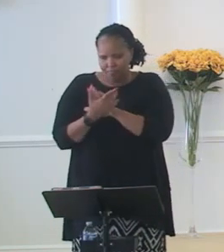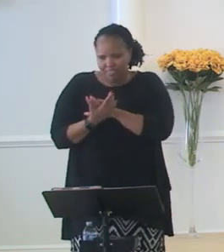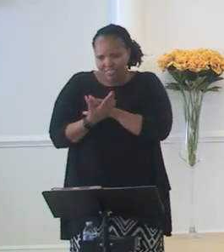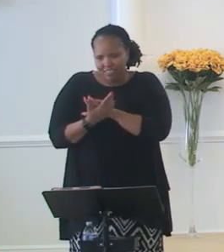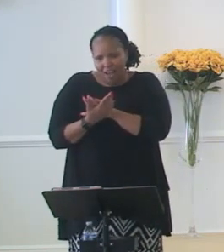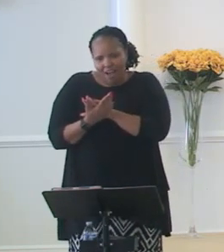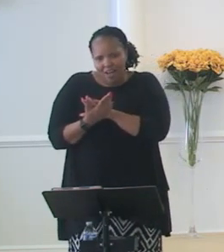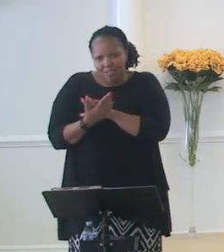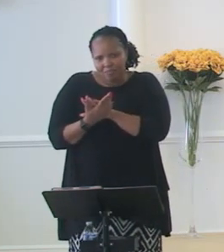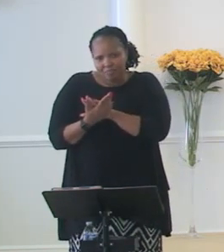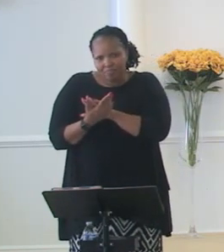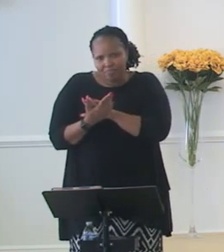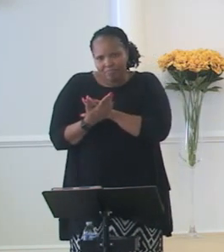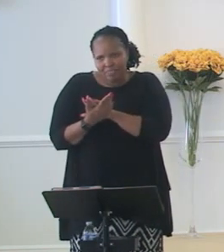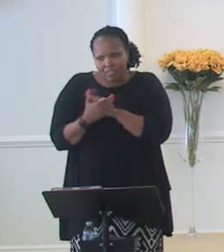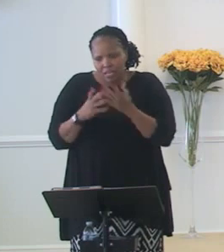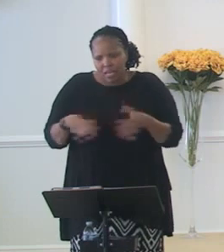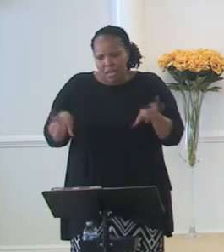God's hand.